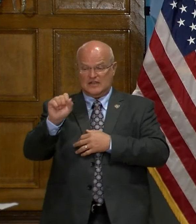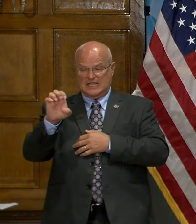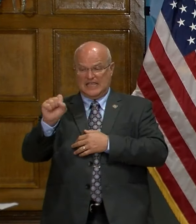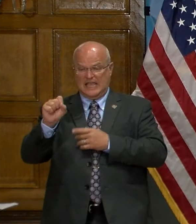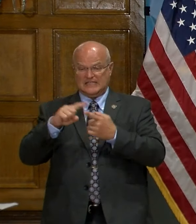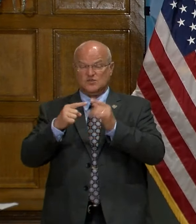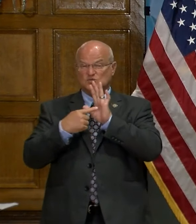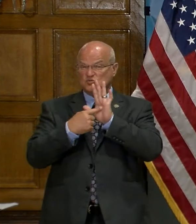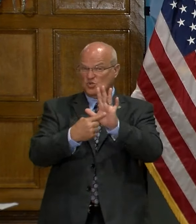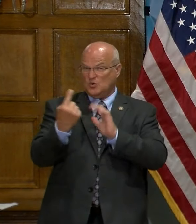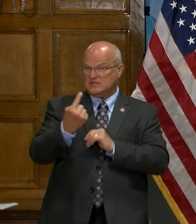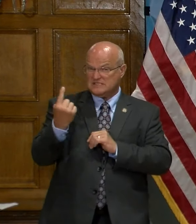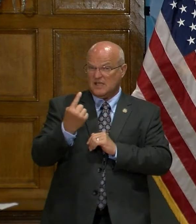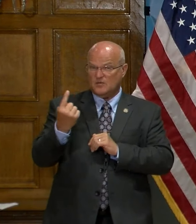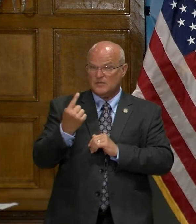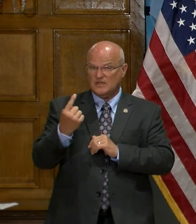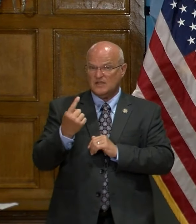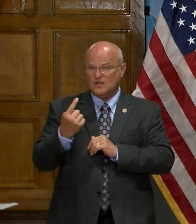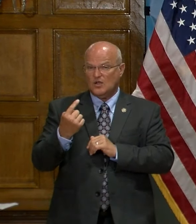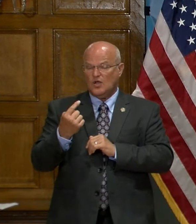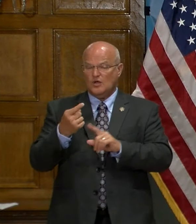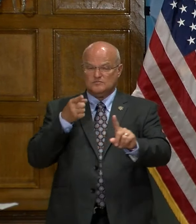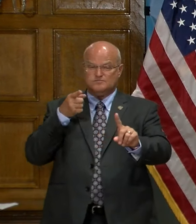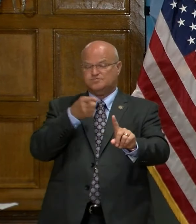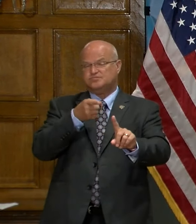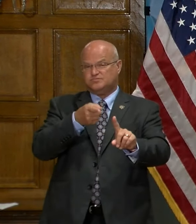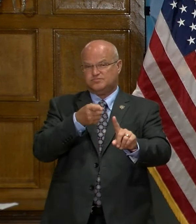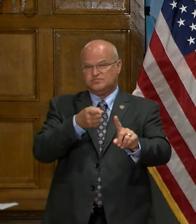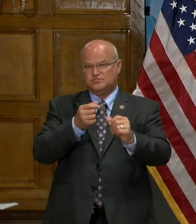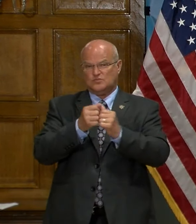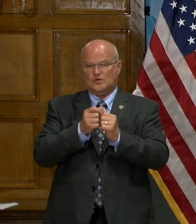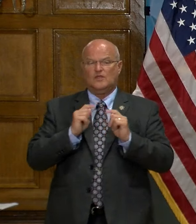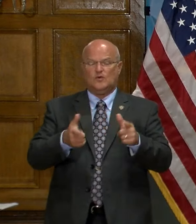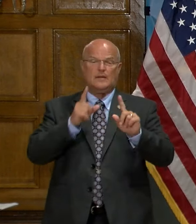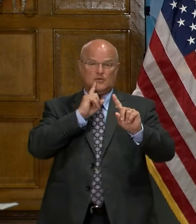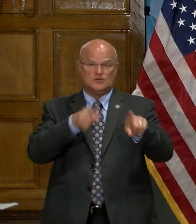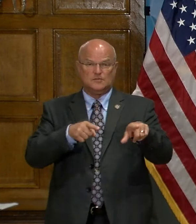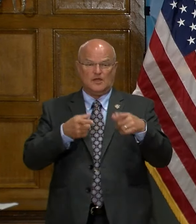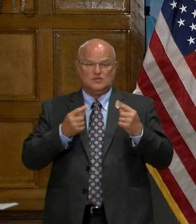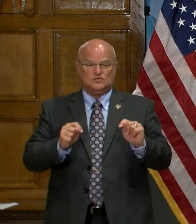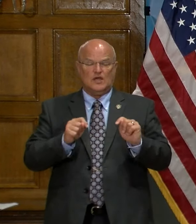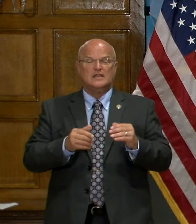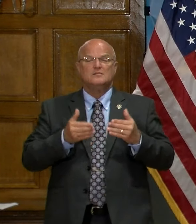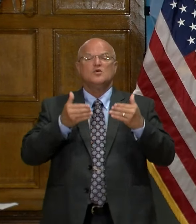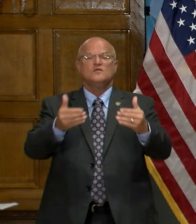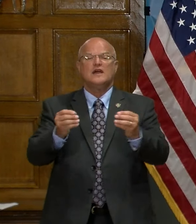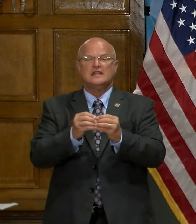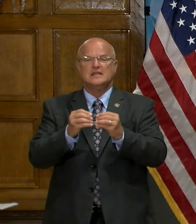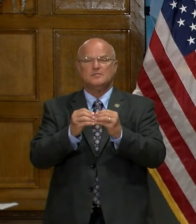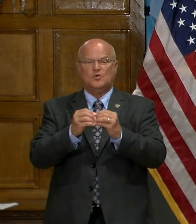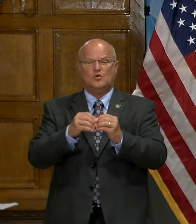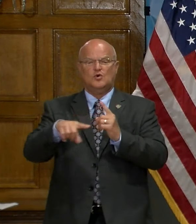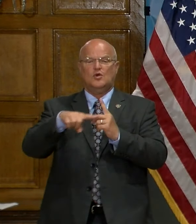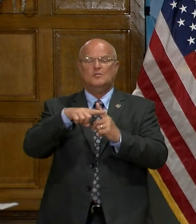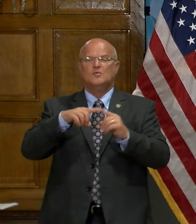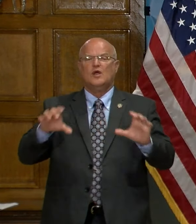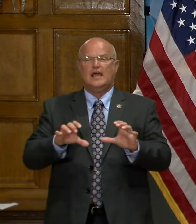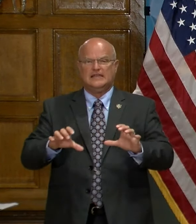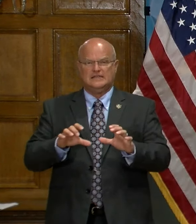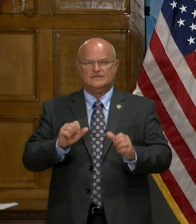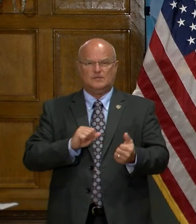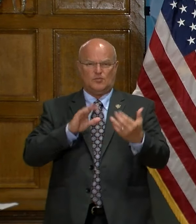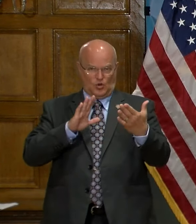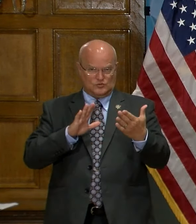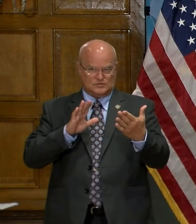cases or symptomatic individuals, we will go in with a rapid response, but trying to move ahead to a more proactive